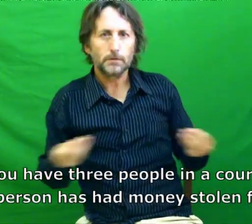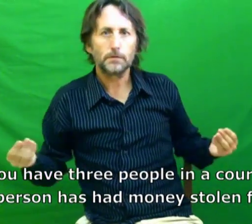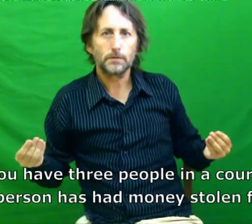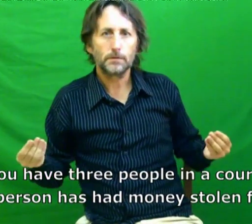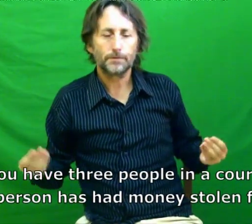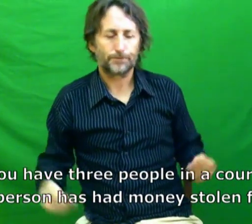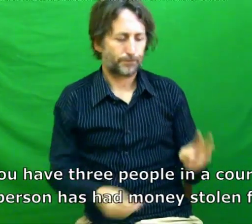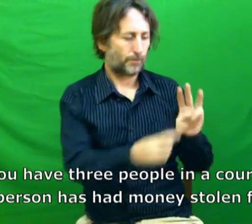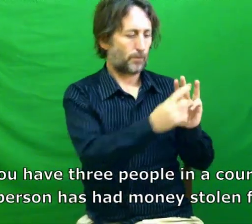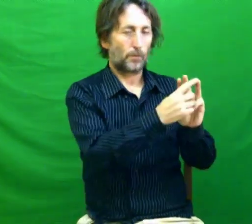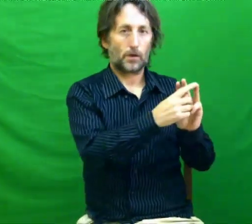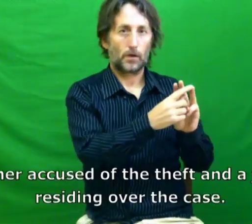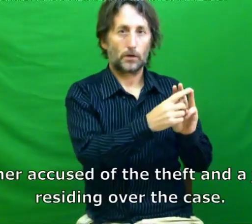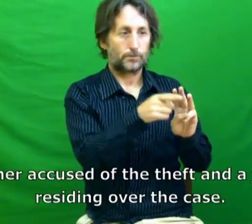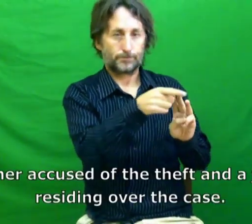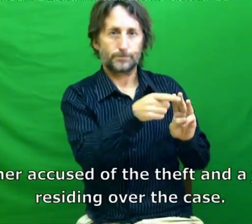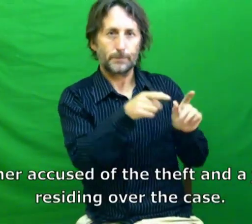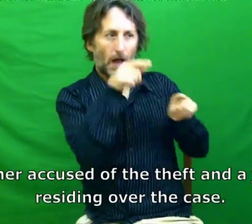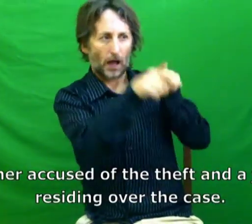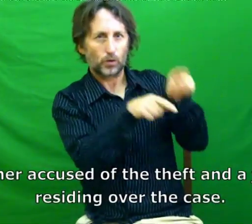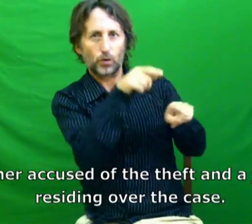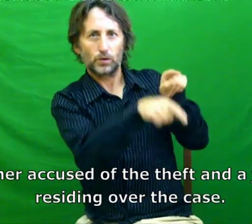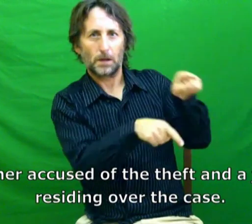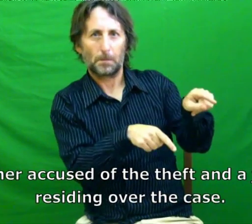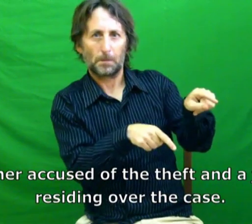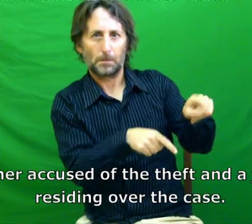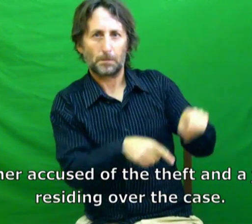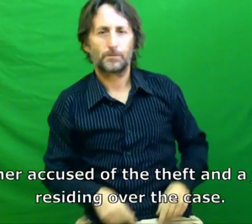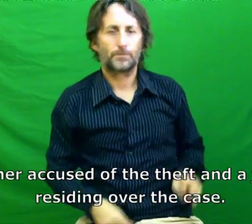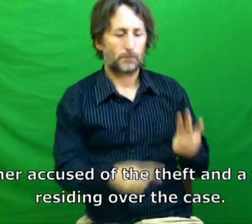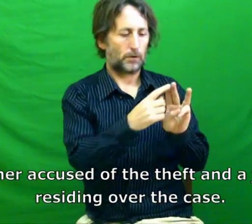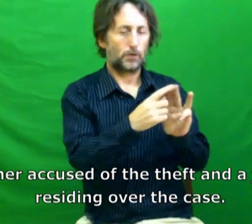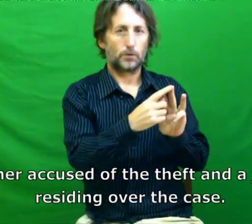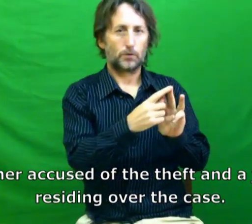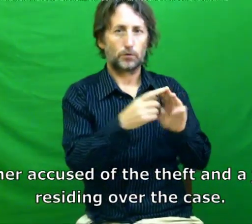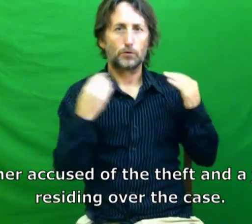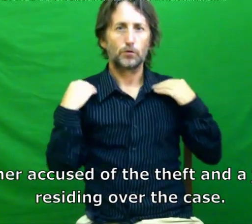another is accused of the theft, and a judge is residing over the case.